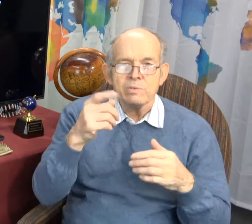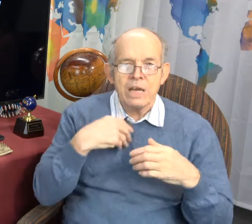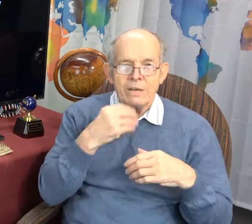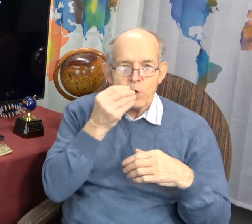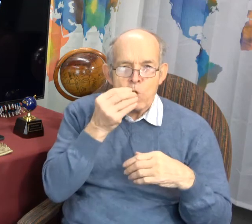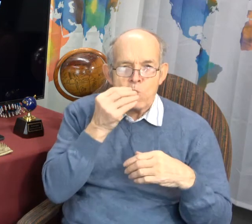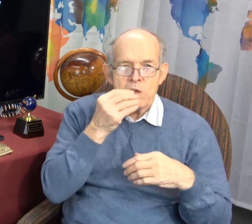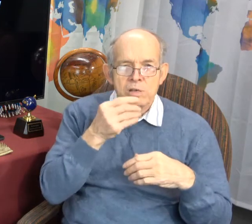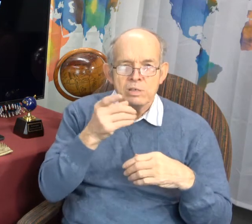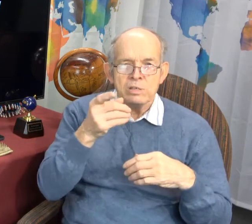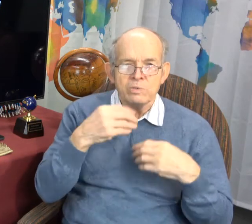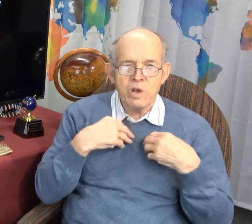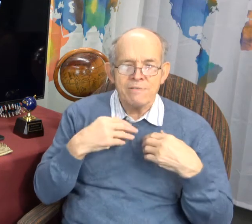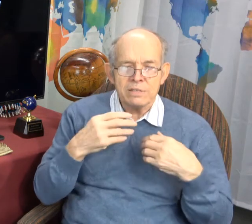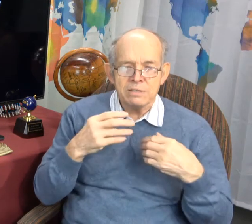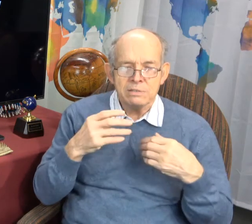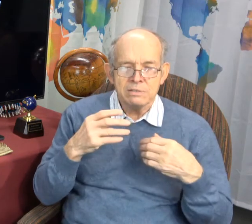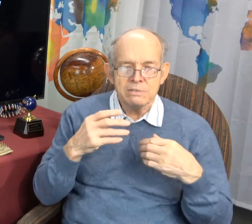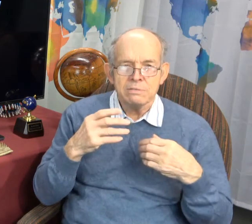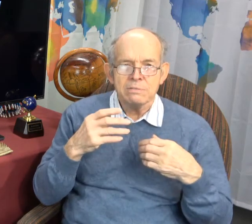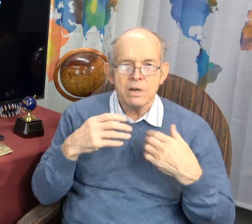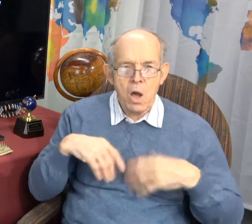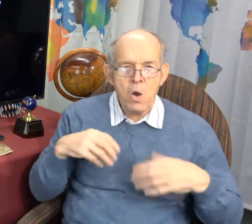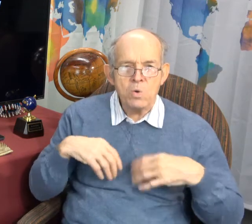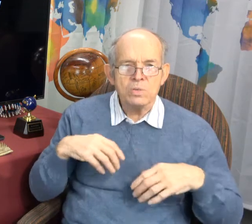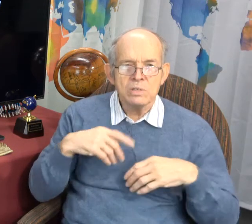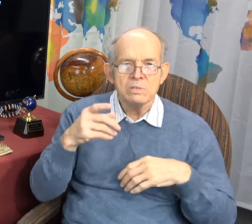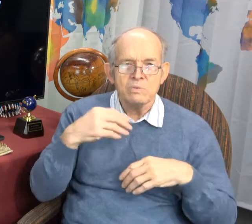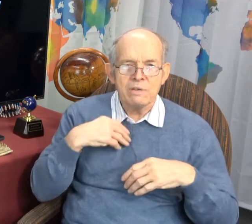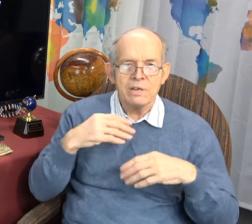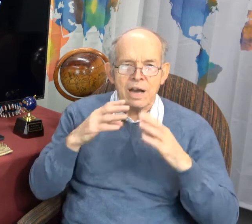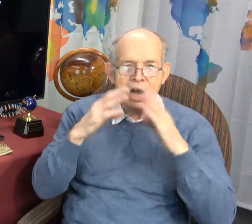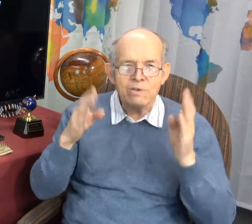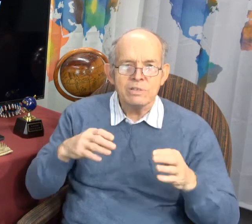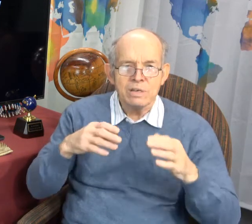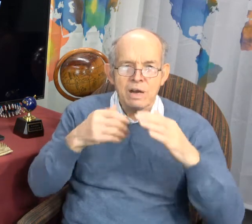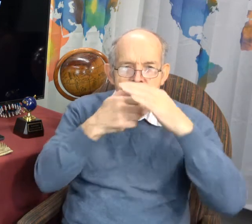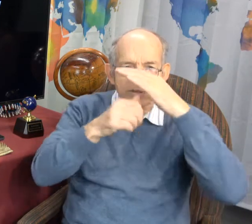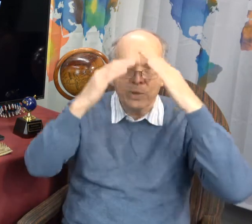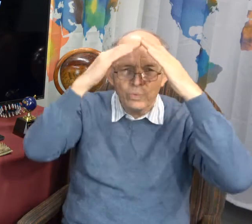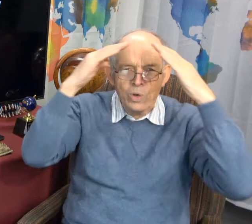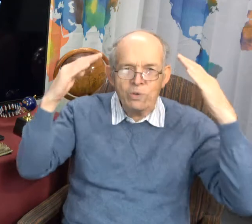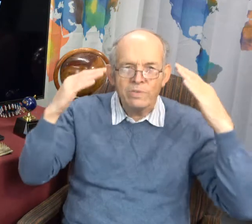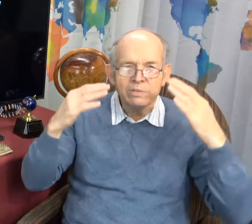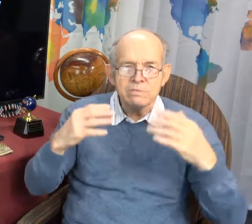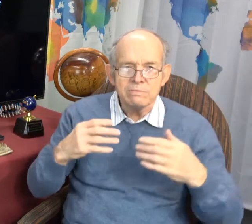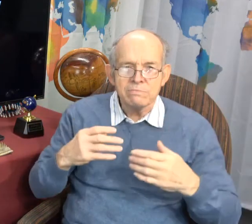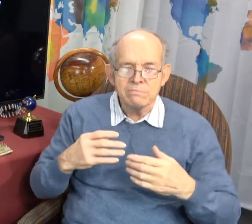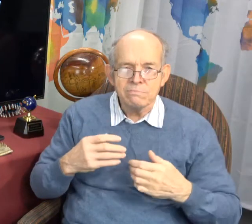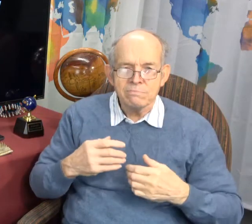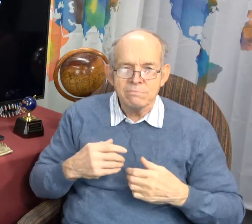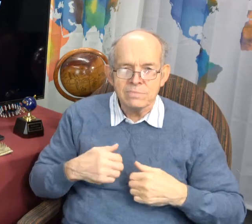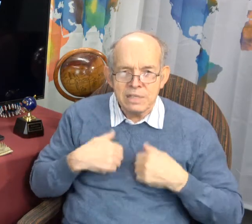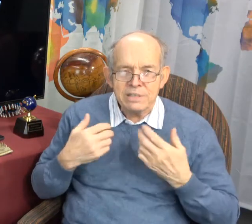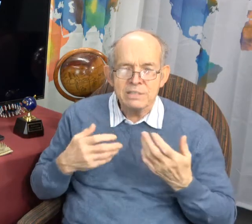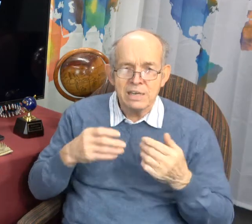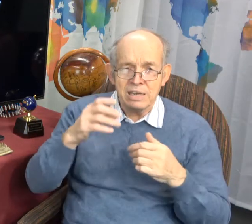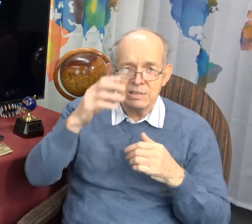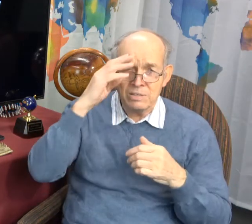Heavy food, never. Hello? You ever have other roof? Hey, you know